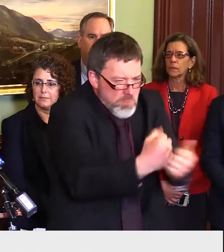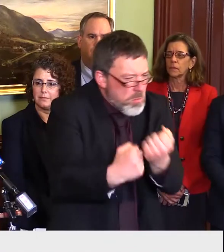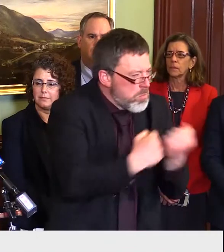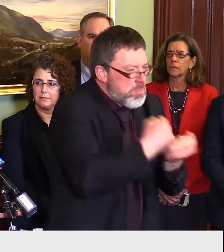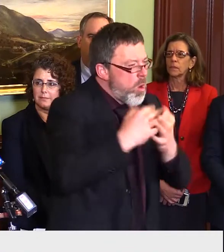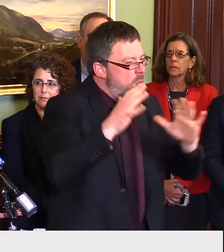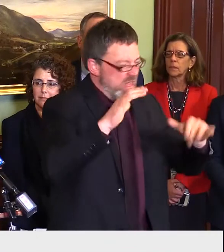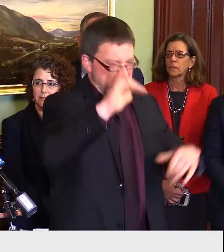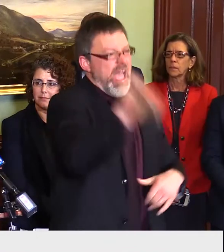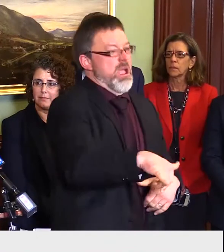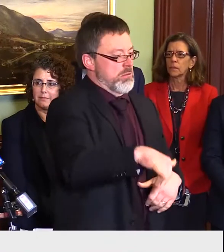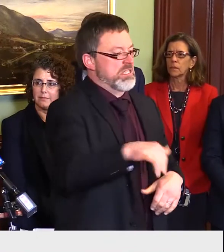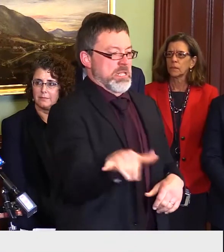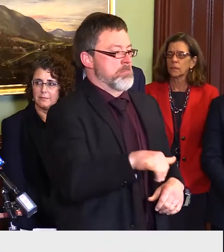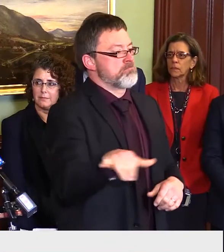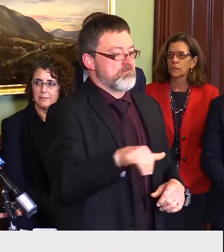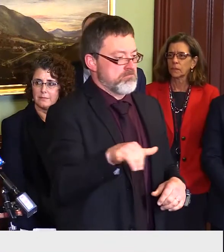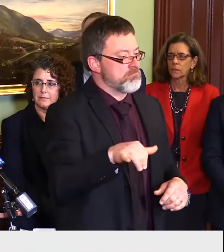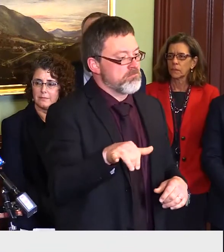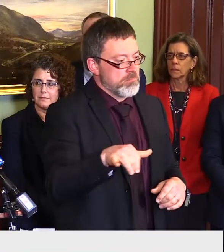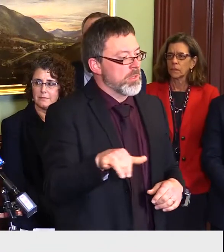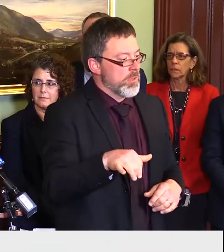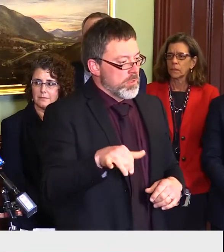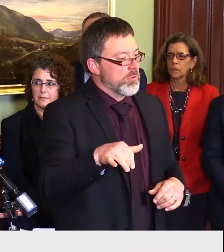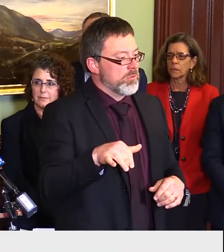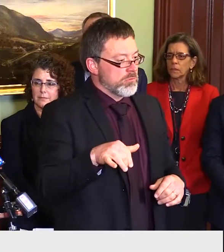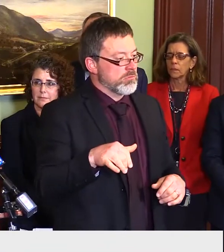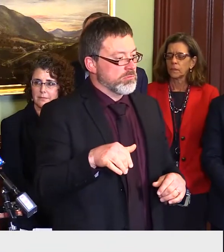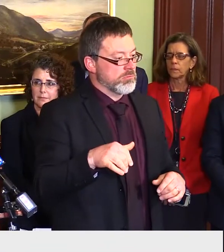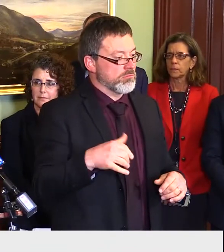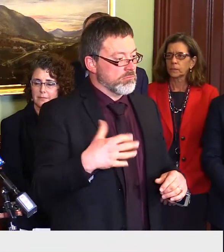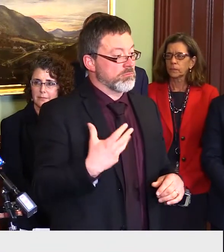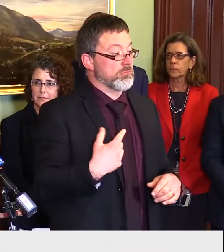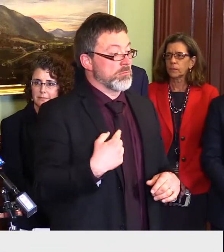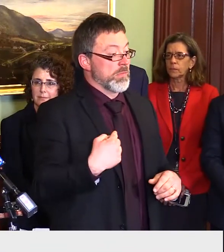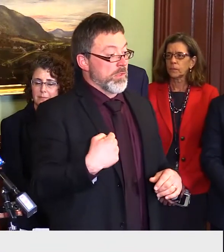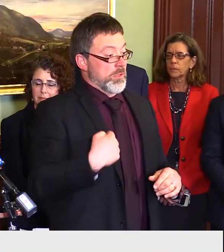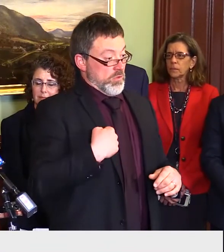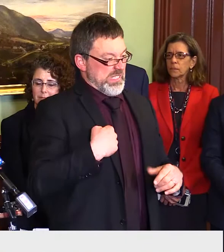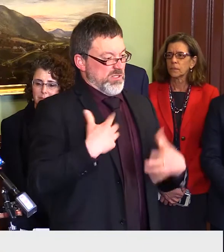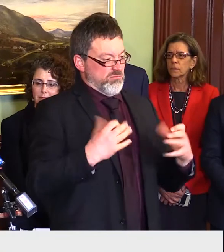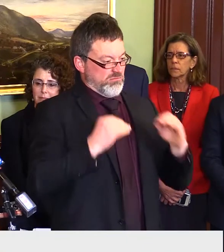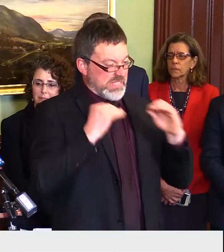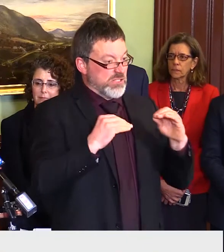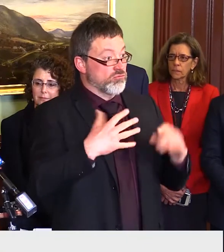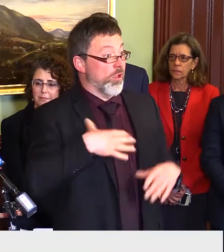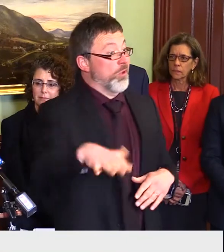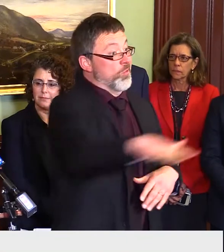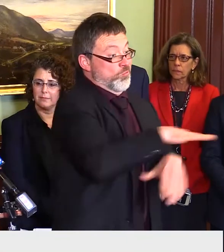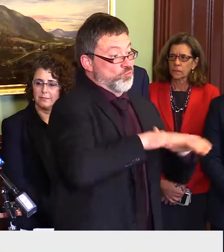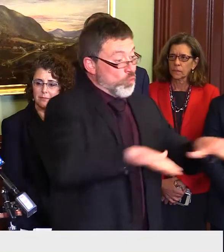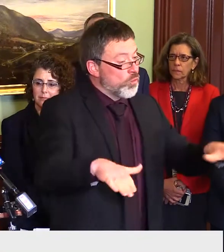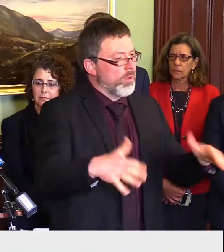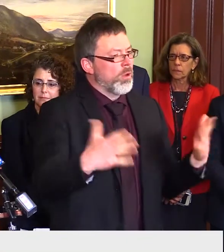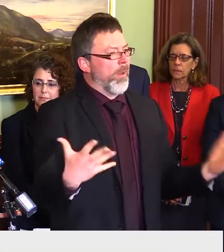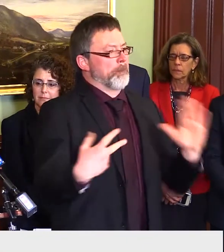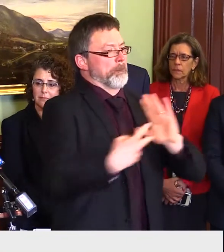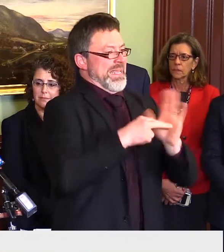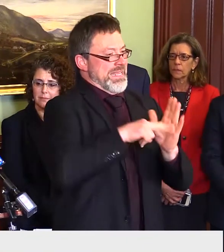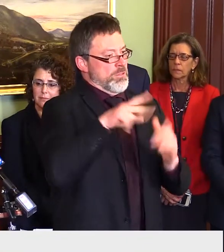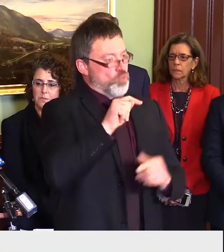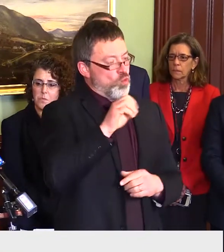compassionate determination of Vermonters in our communities can meet any challenge. So with